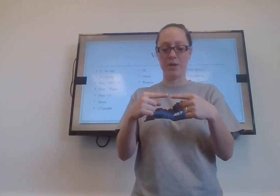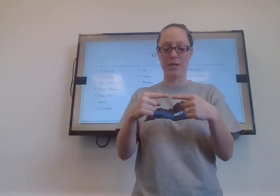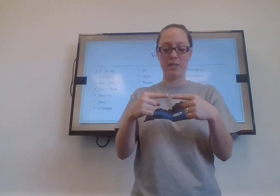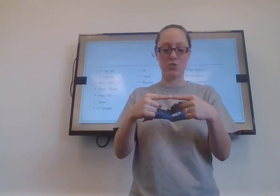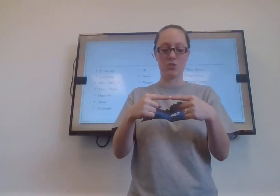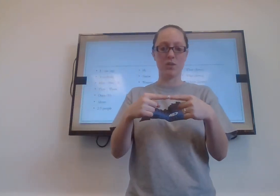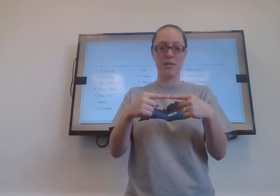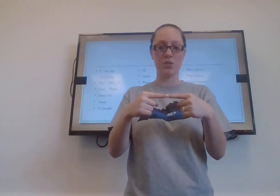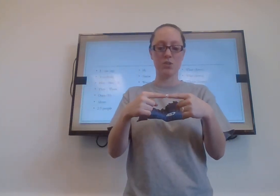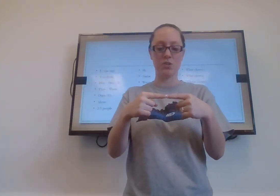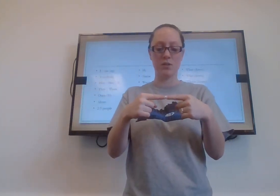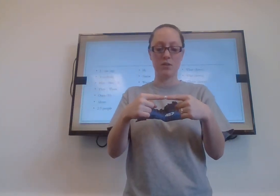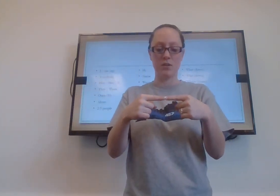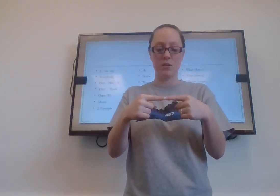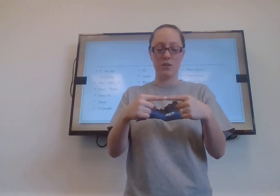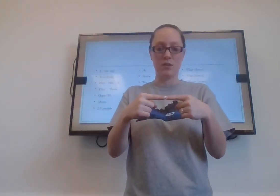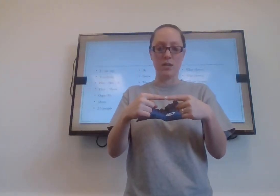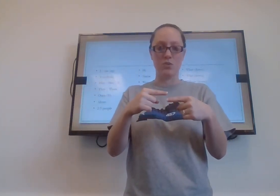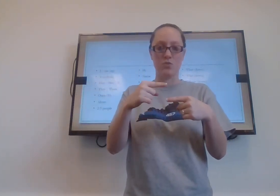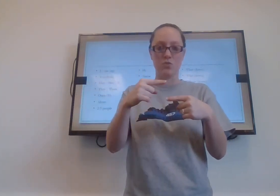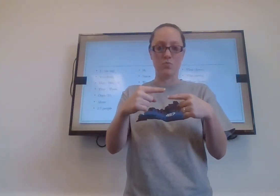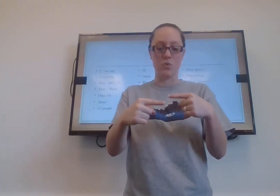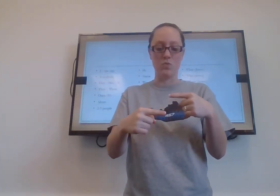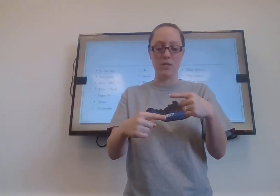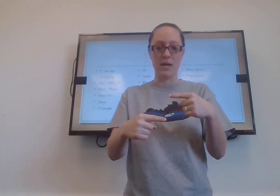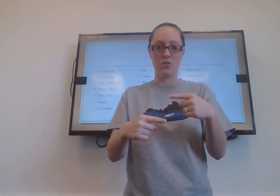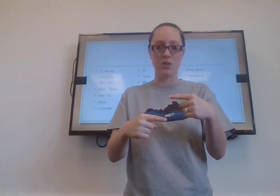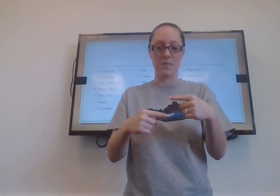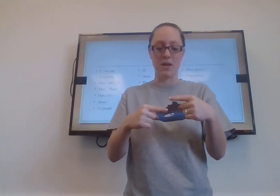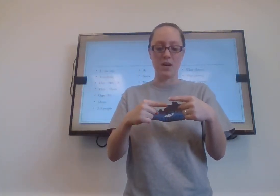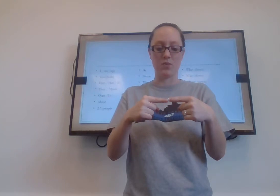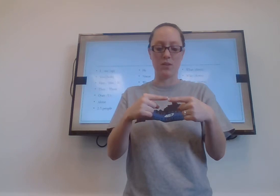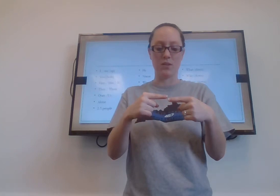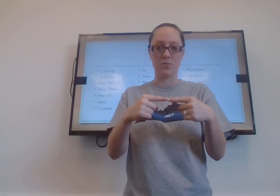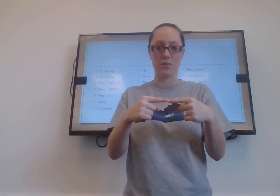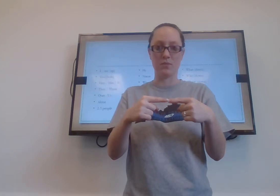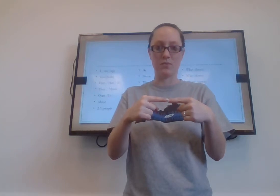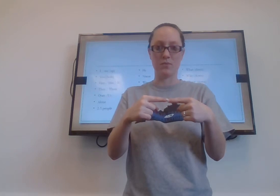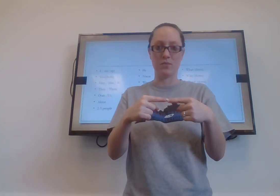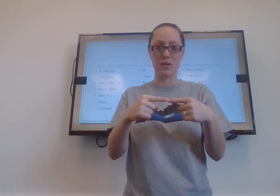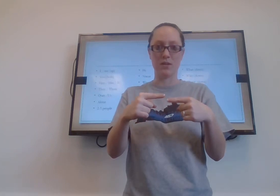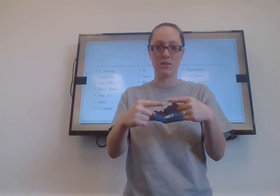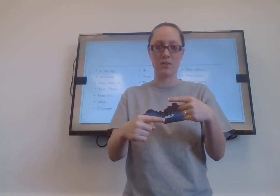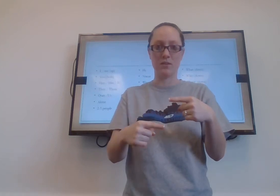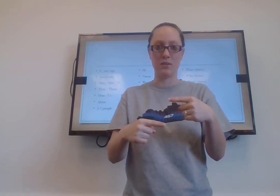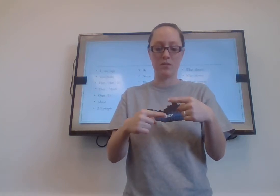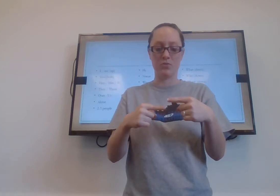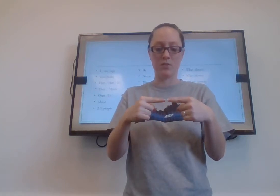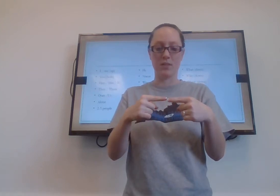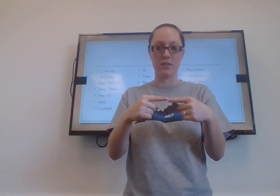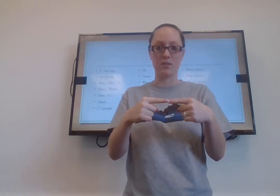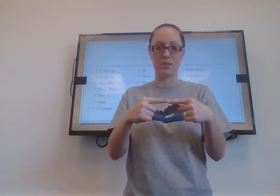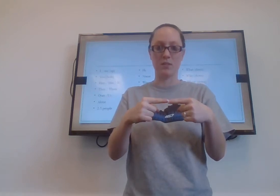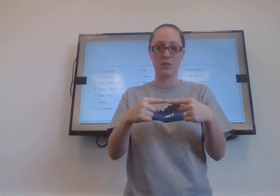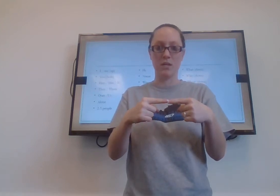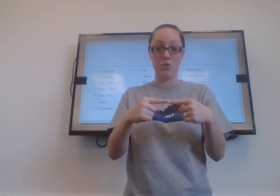When you start here, and you just rotate your dominant hand around the other one, okay, just like this, and you